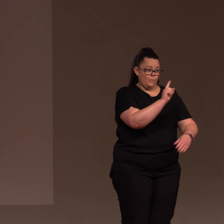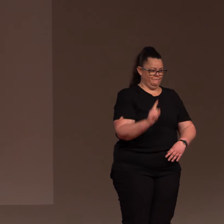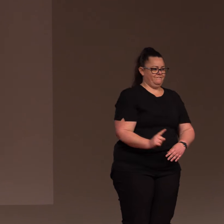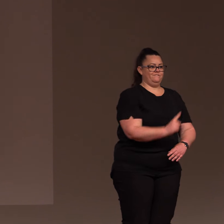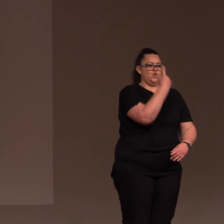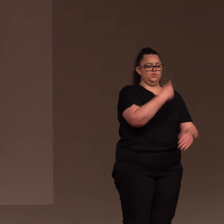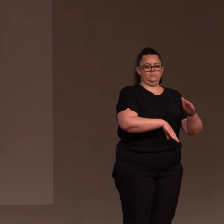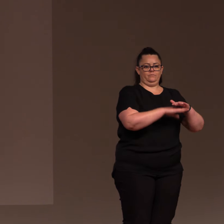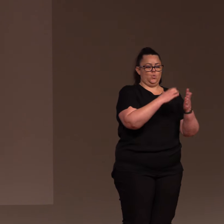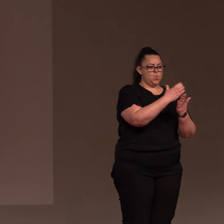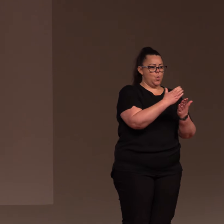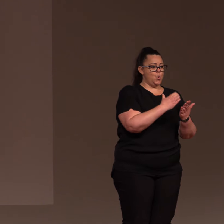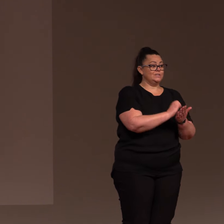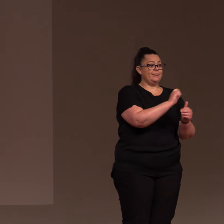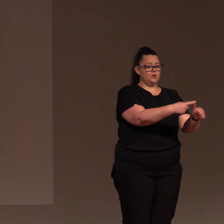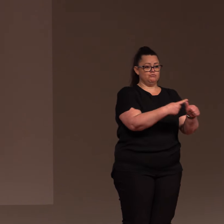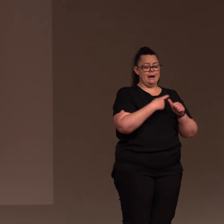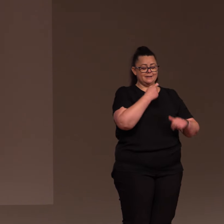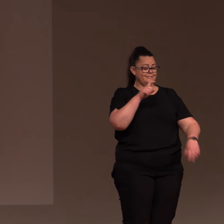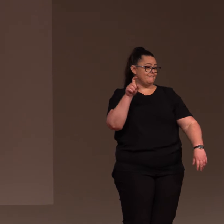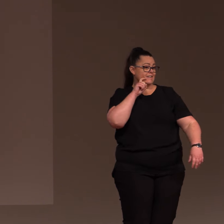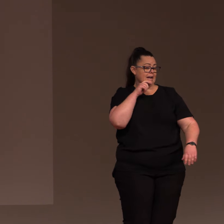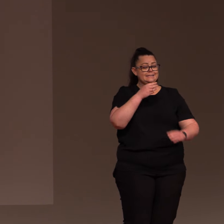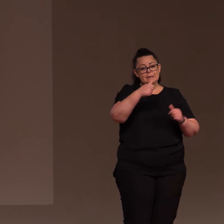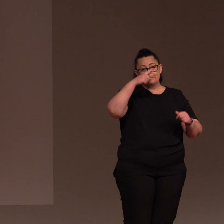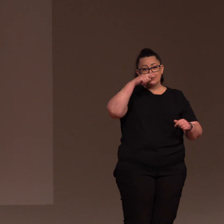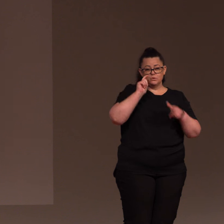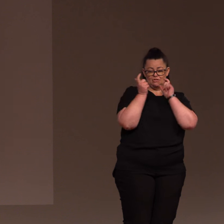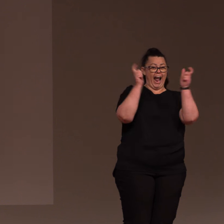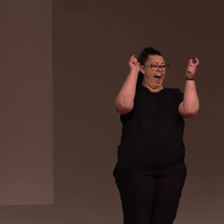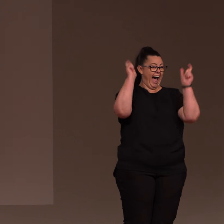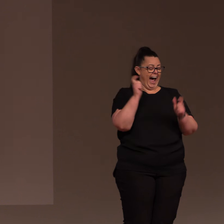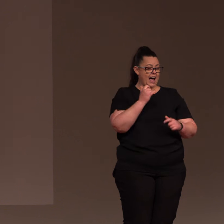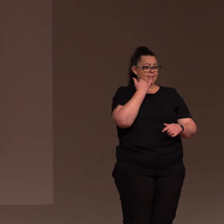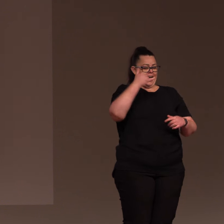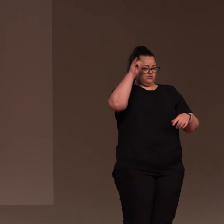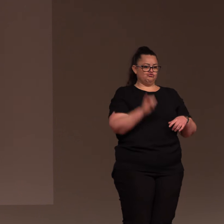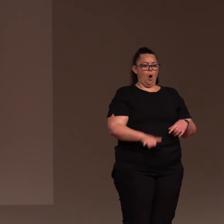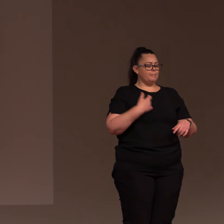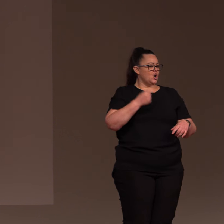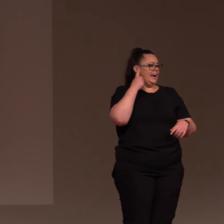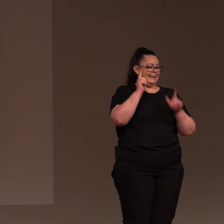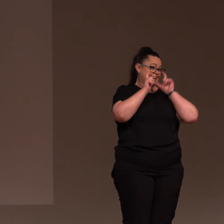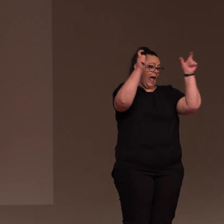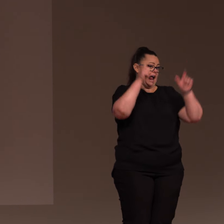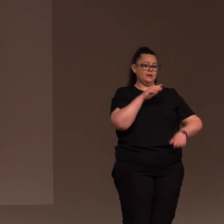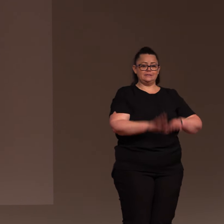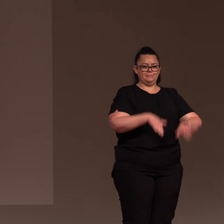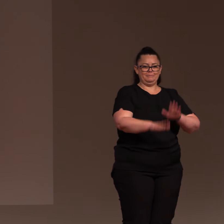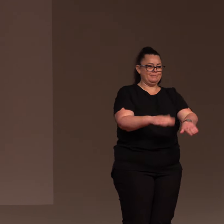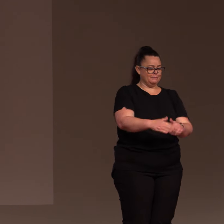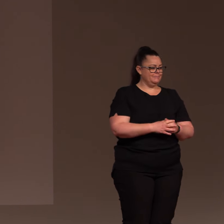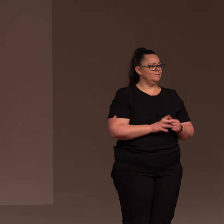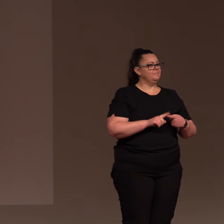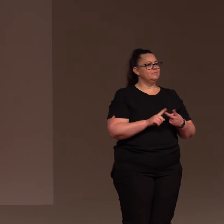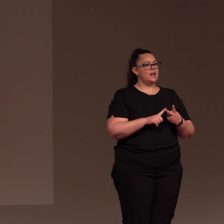are always very funny. Some people scream and yell and you can hear footsteps as they drop the phone and run through the house. With others,